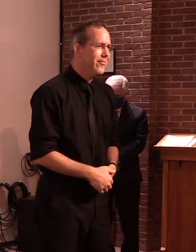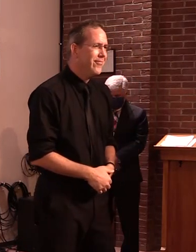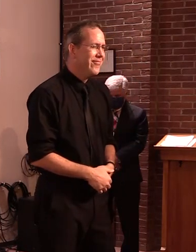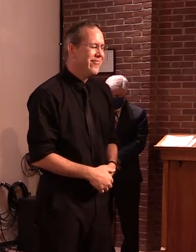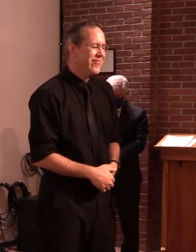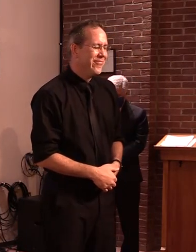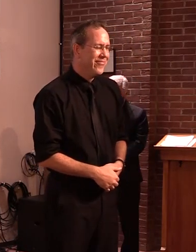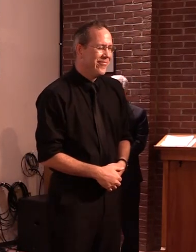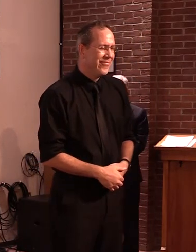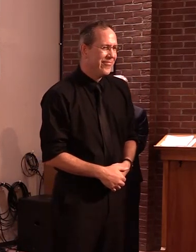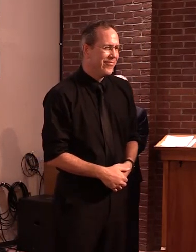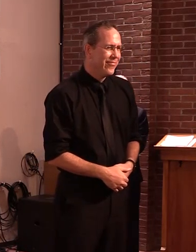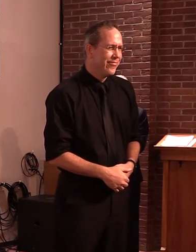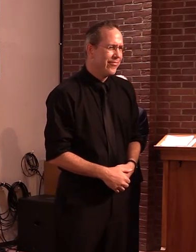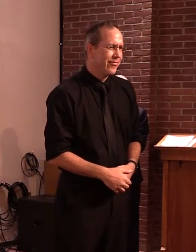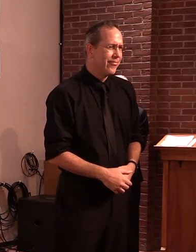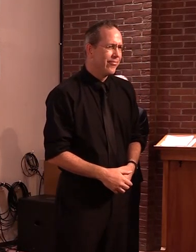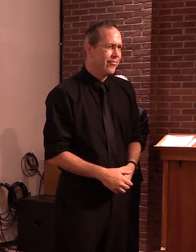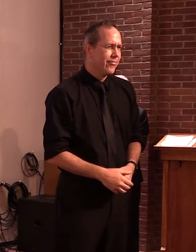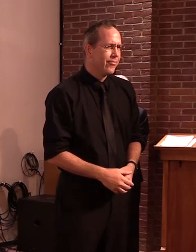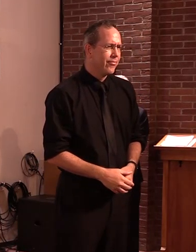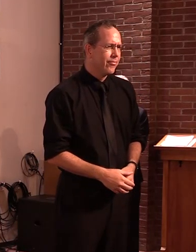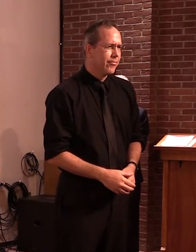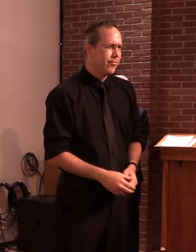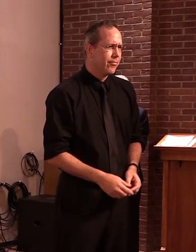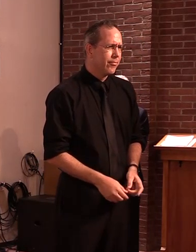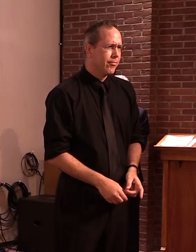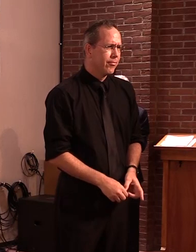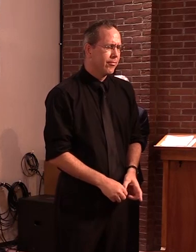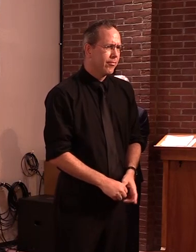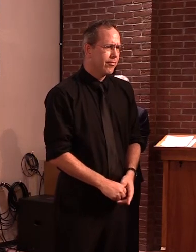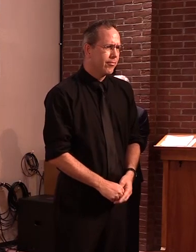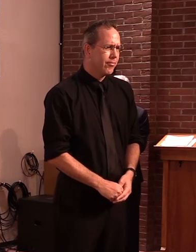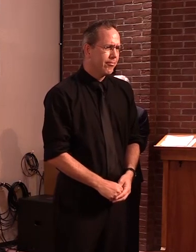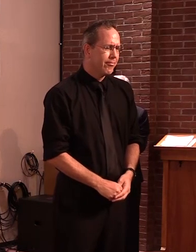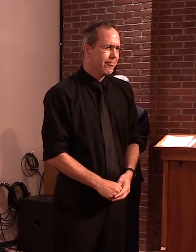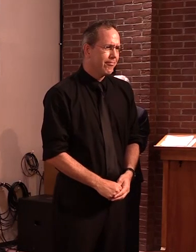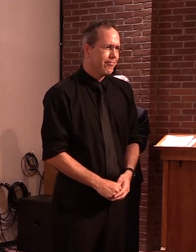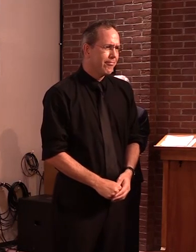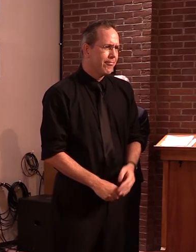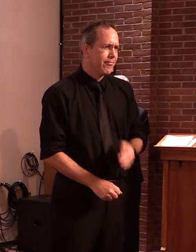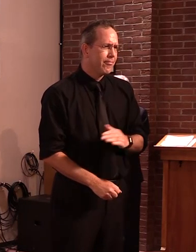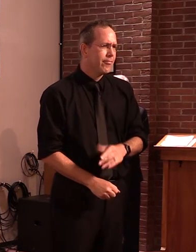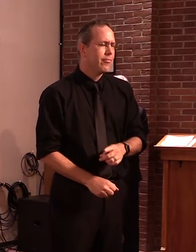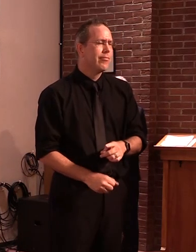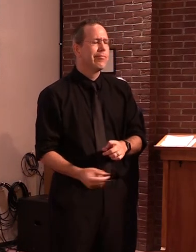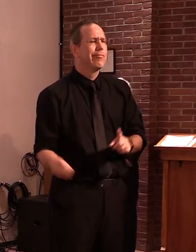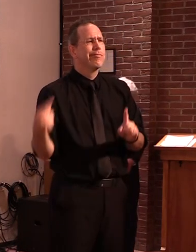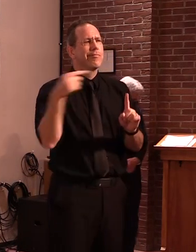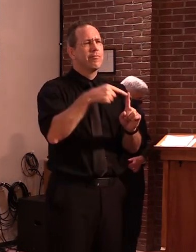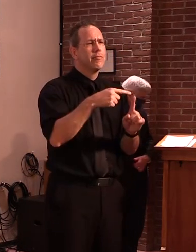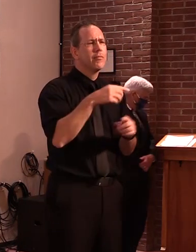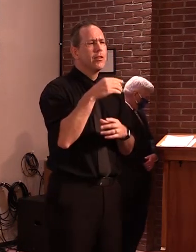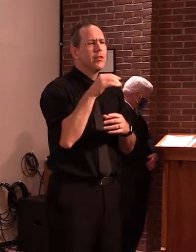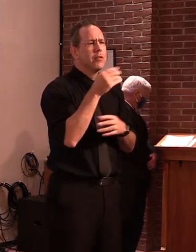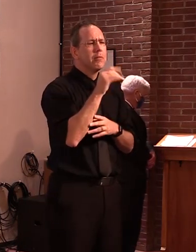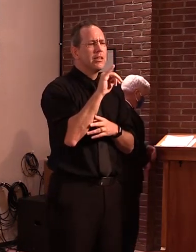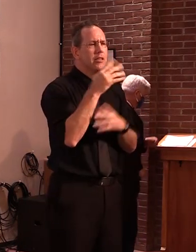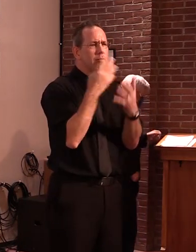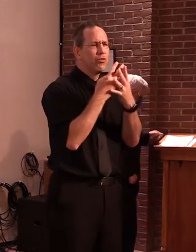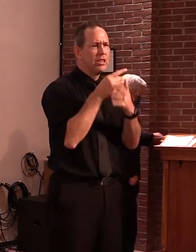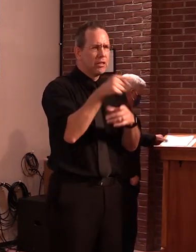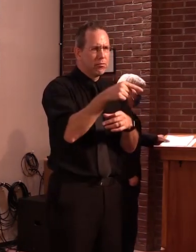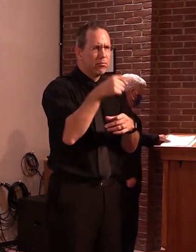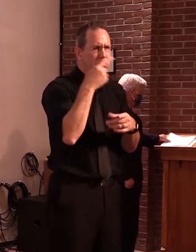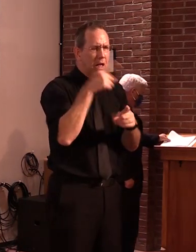Hi. When it comes to the prisoners testing positive and just the general response, I